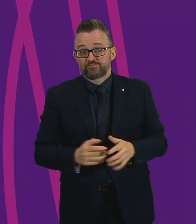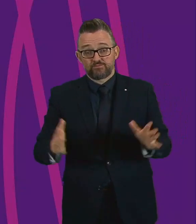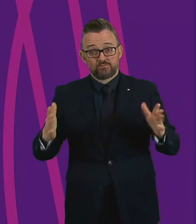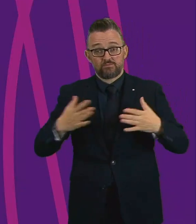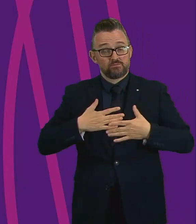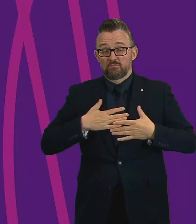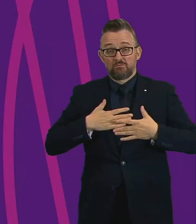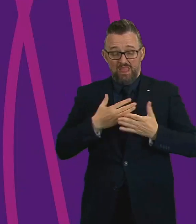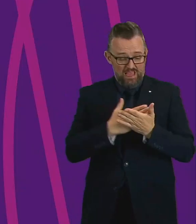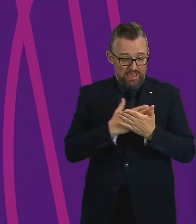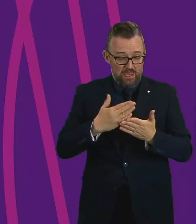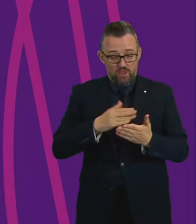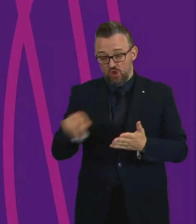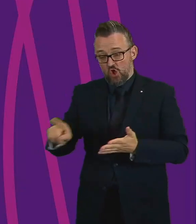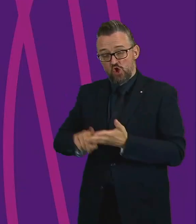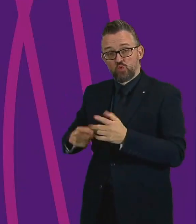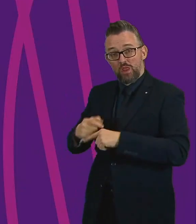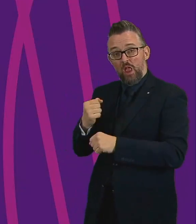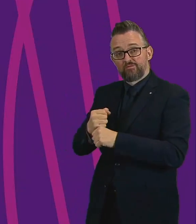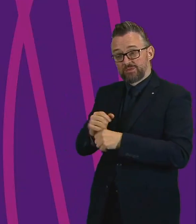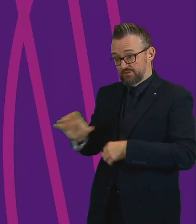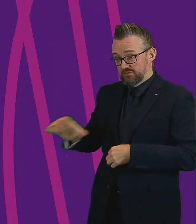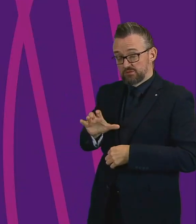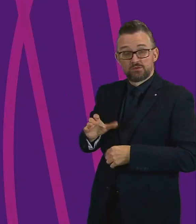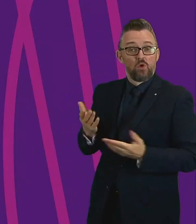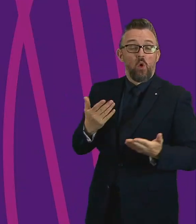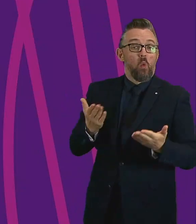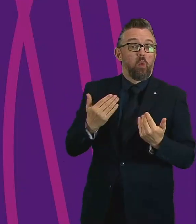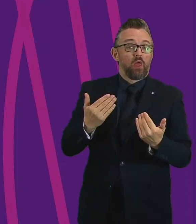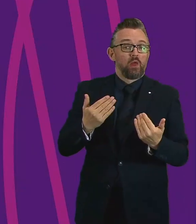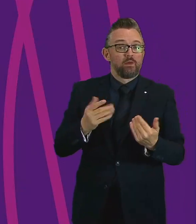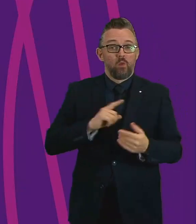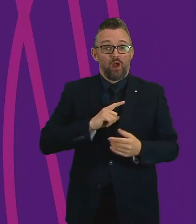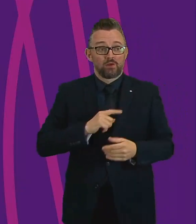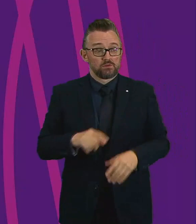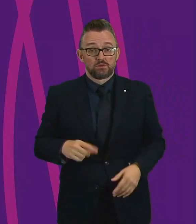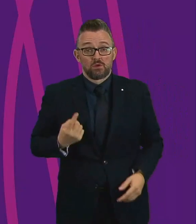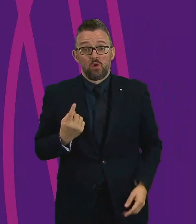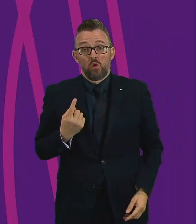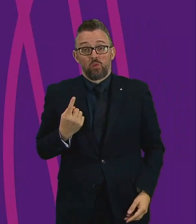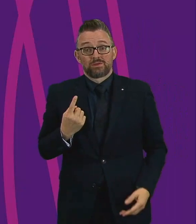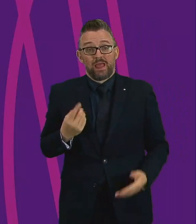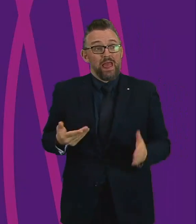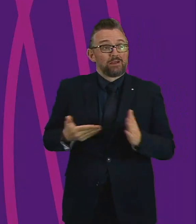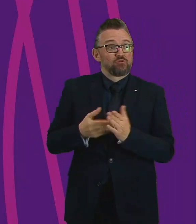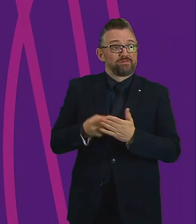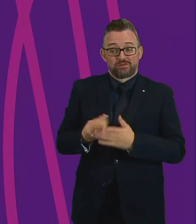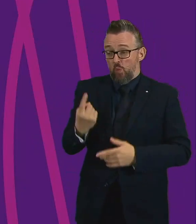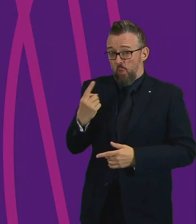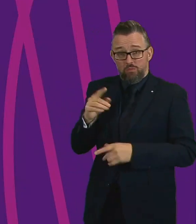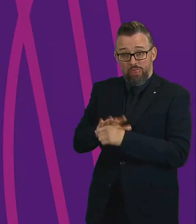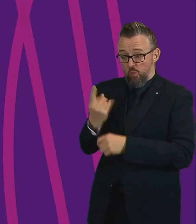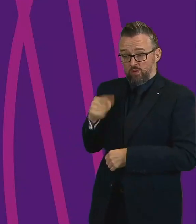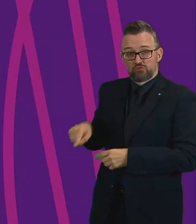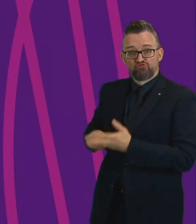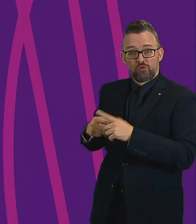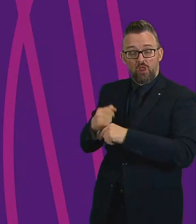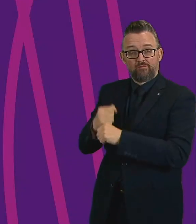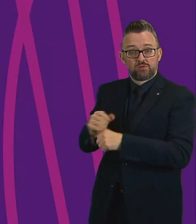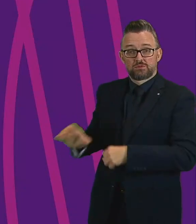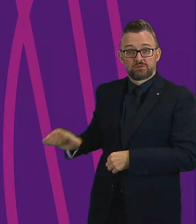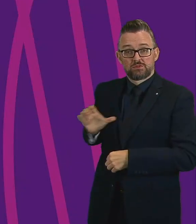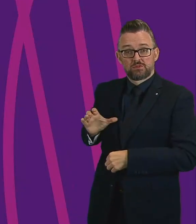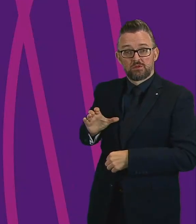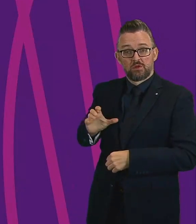clear that the UK government funding to date is welcome, not least because it's our only source of extra funding during a pandemic, because we are